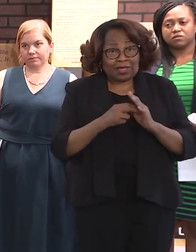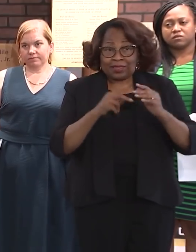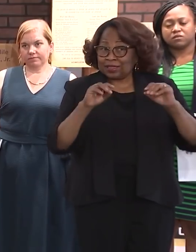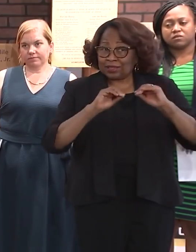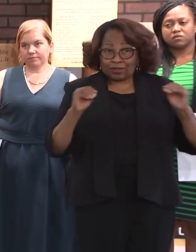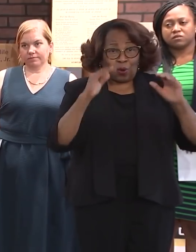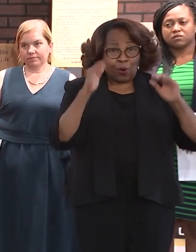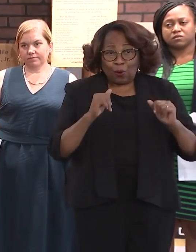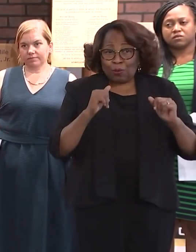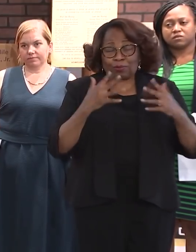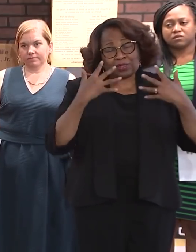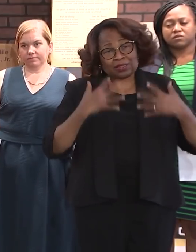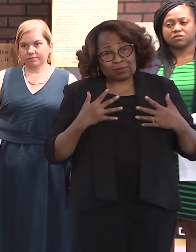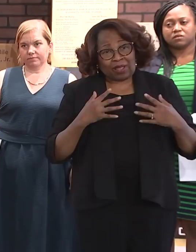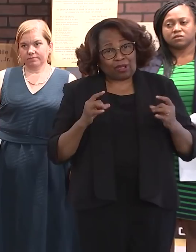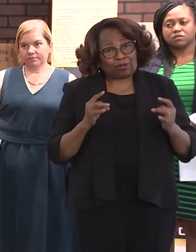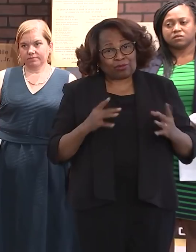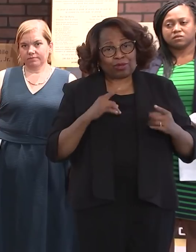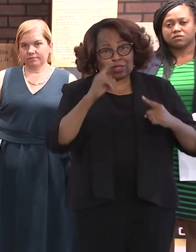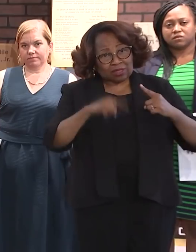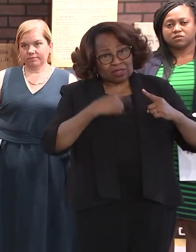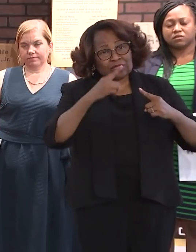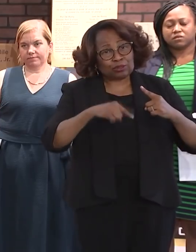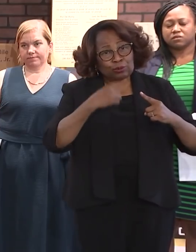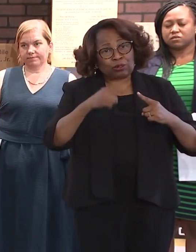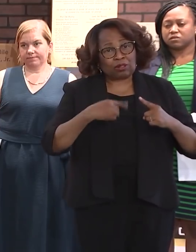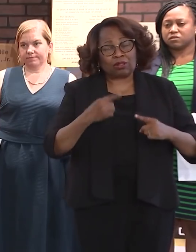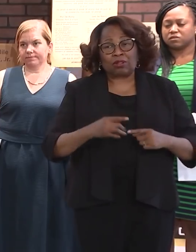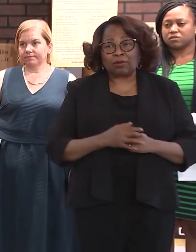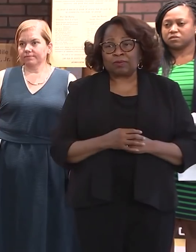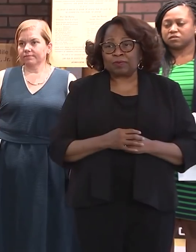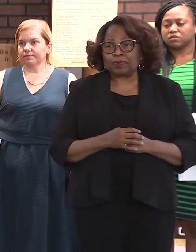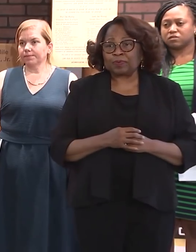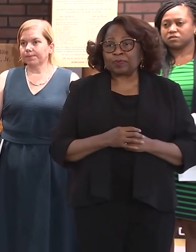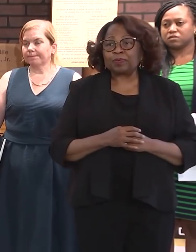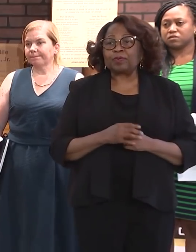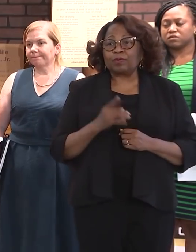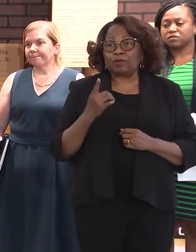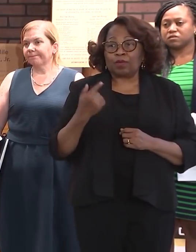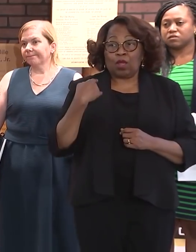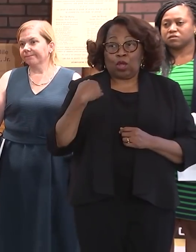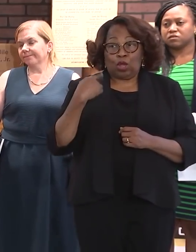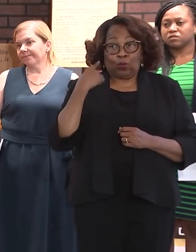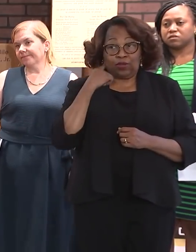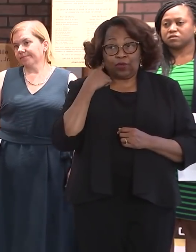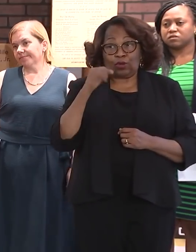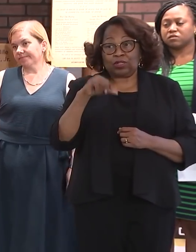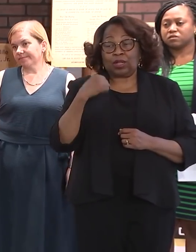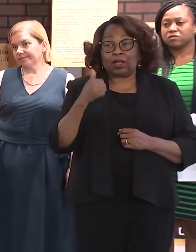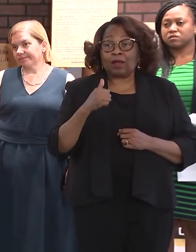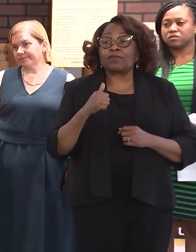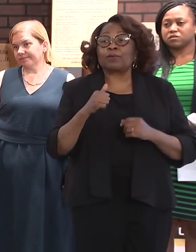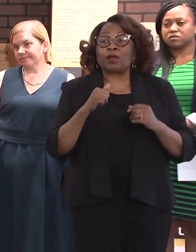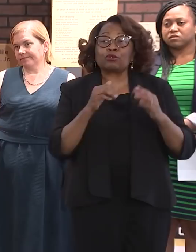and violence. It is a continuum. Mayor, Yes, we've heard this a lot from other cities and states in the past year, as well